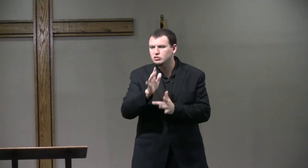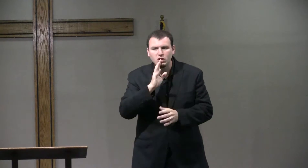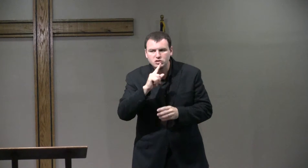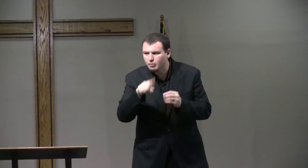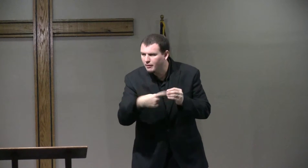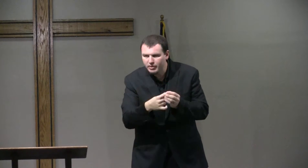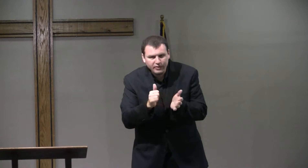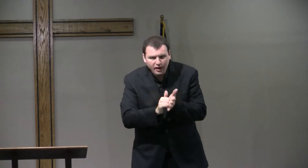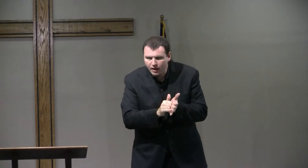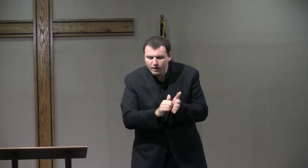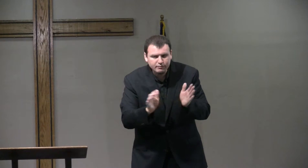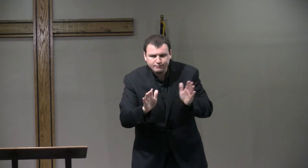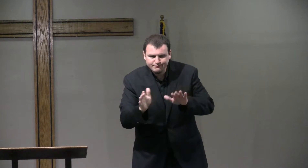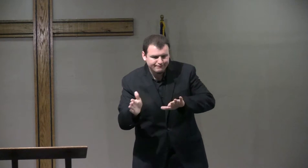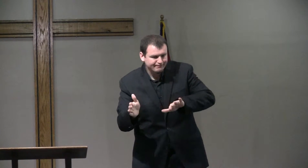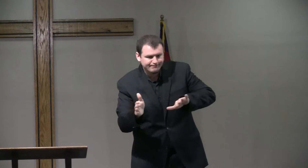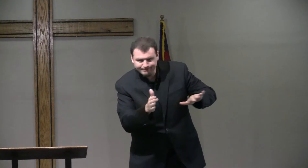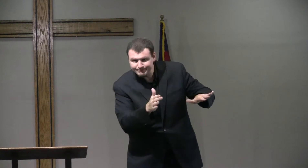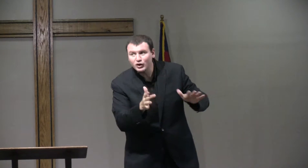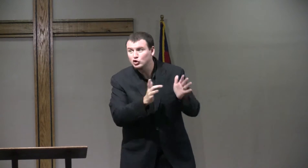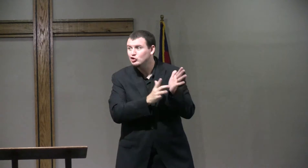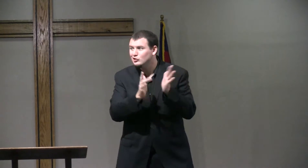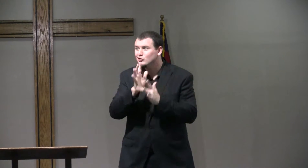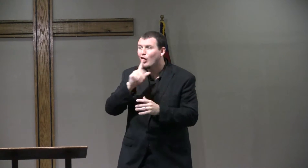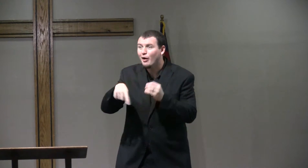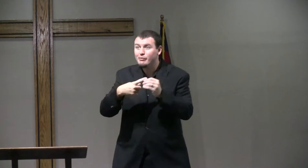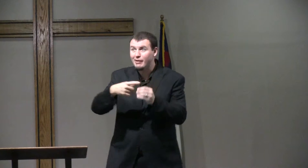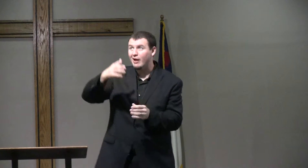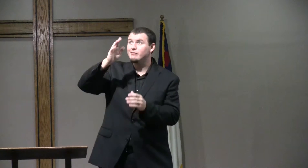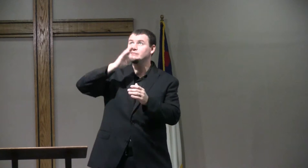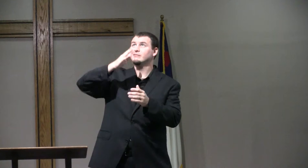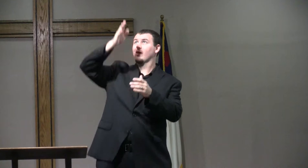Jesus doesn't mention court or the judge. Jesus